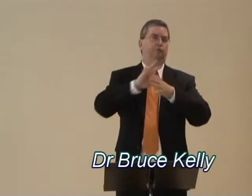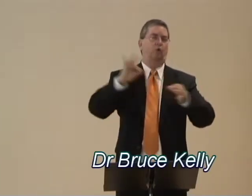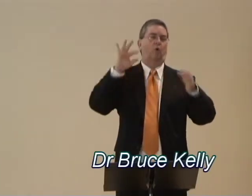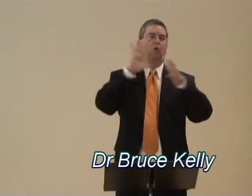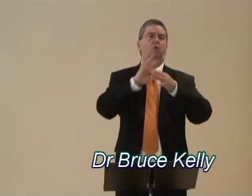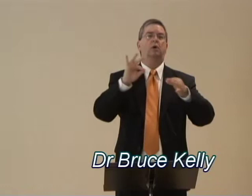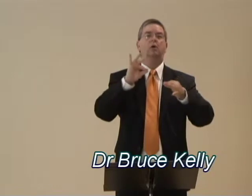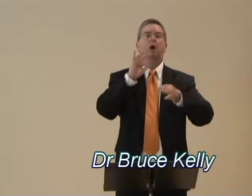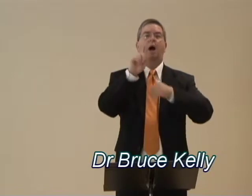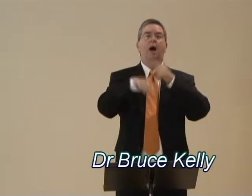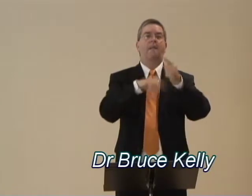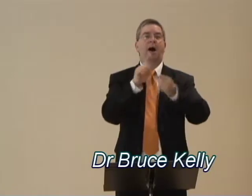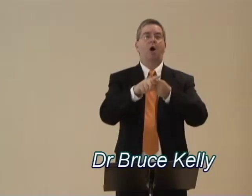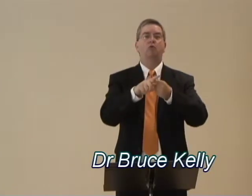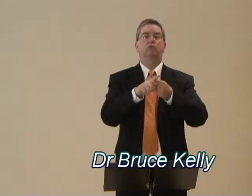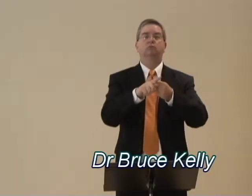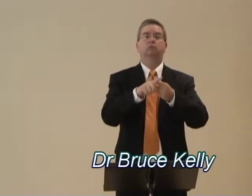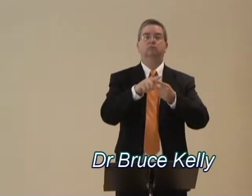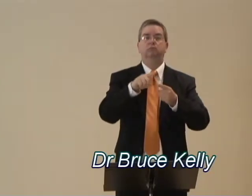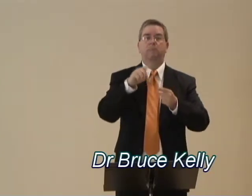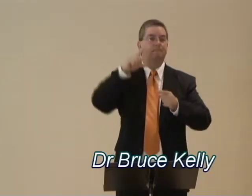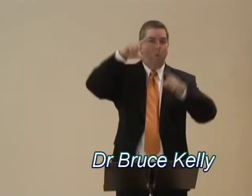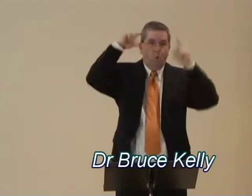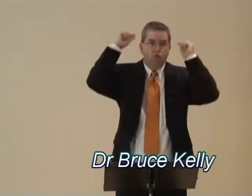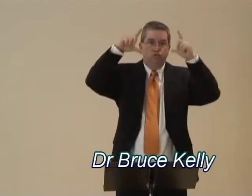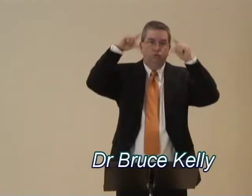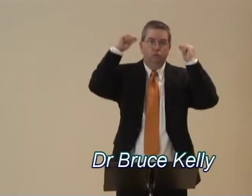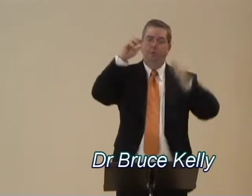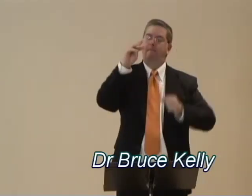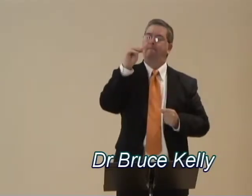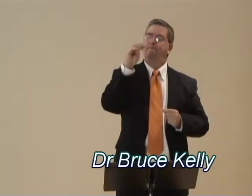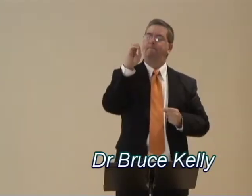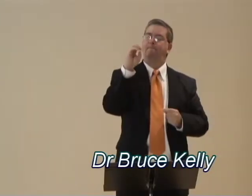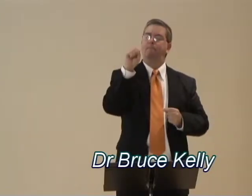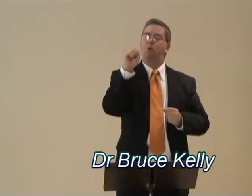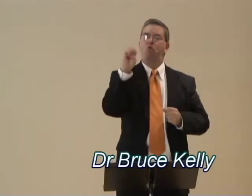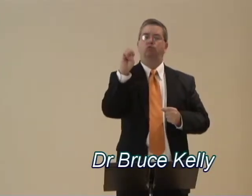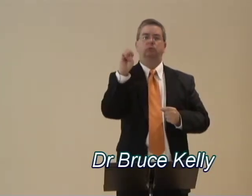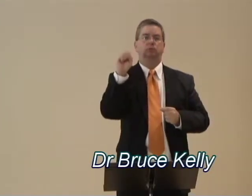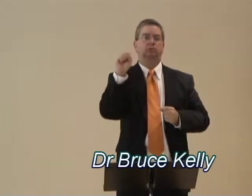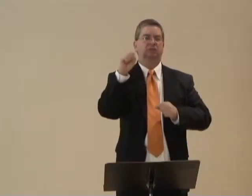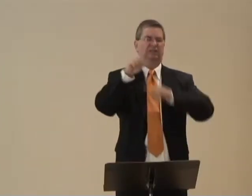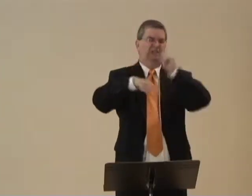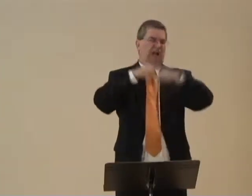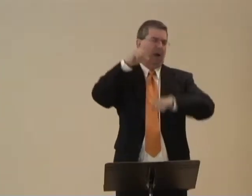Before I explain this verse, you probably know the story about Moses.